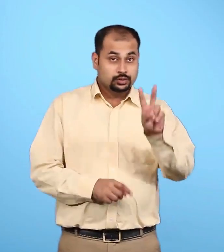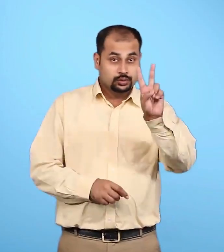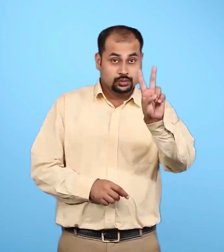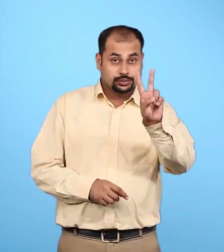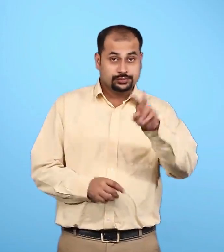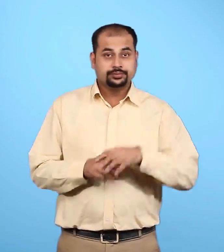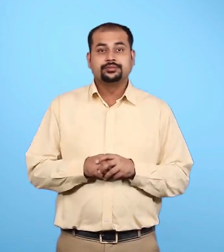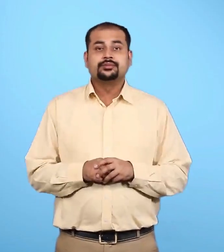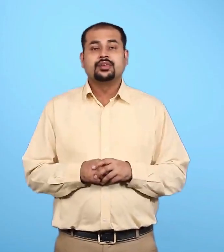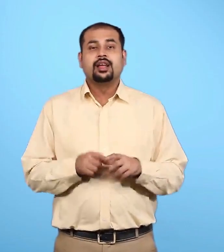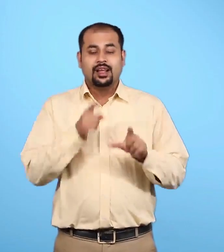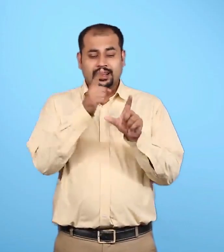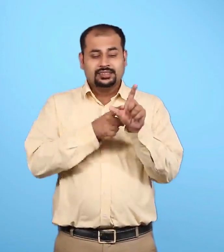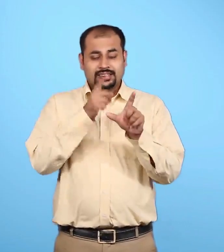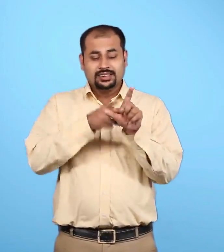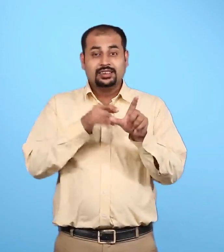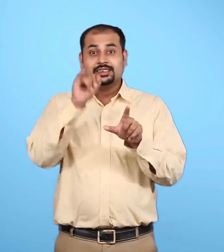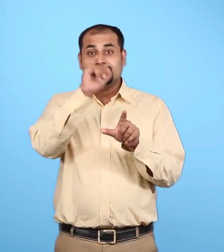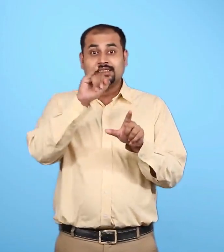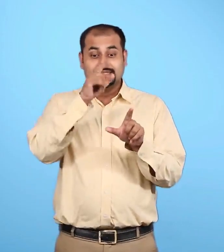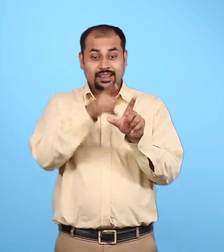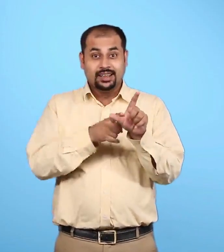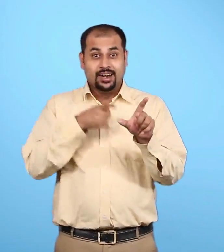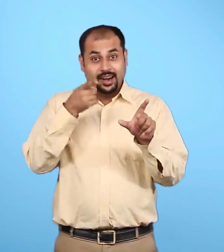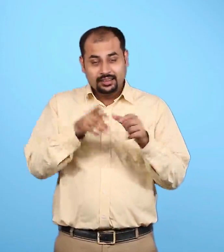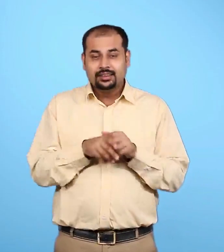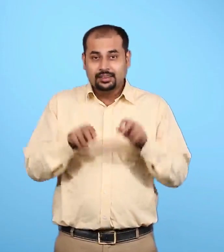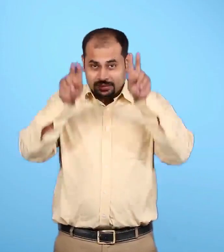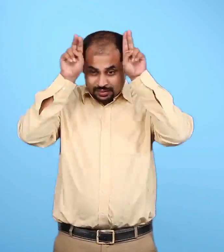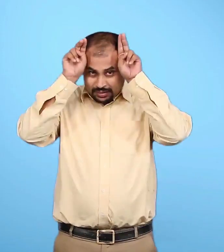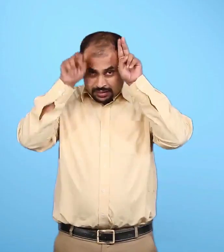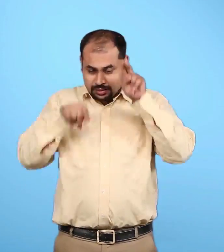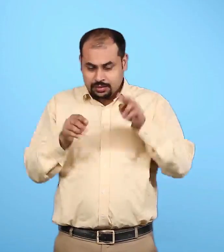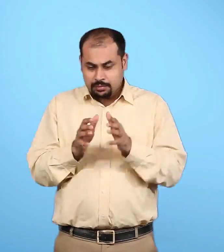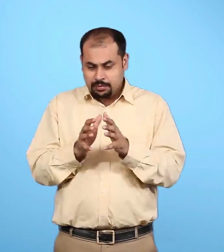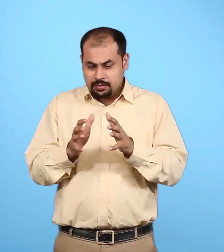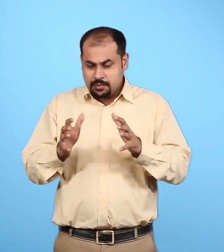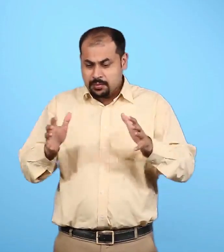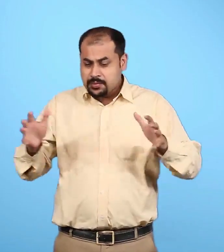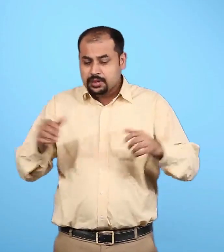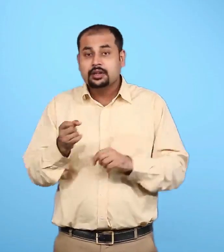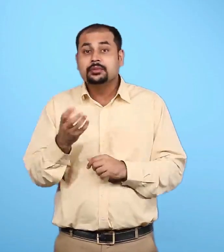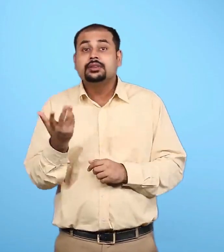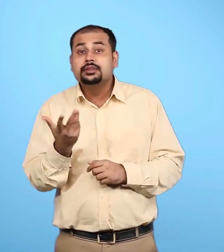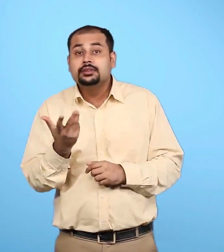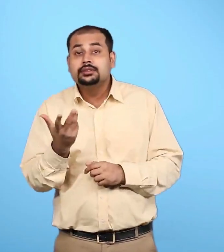2. At the end of year 6, the number of rabbits was close to